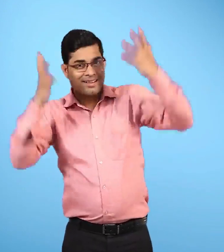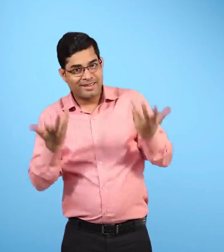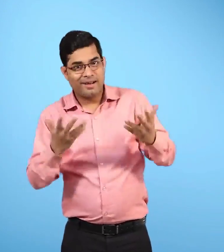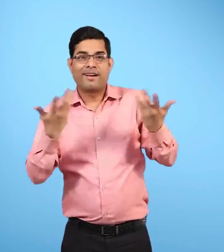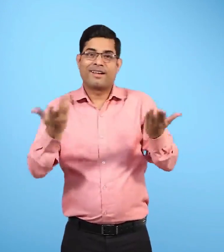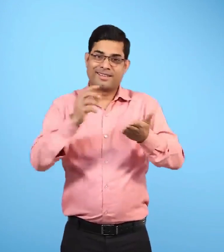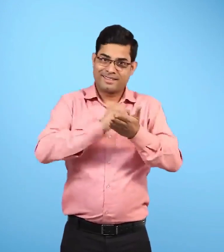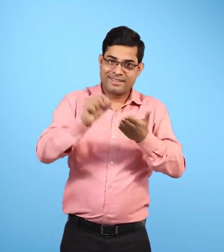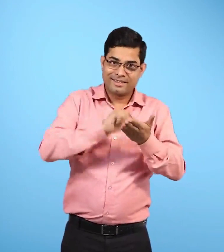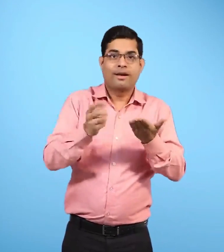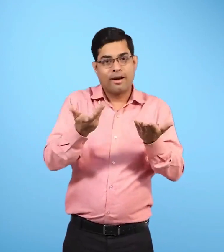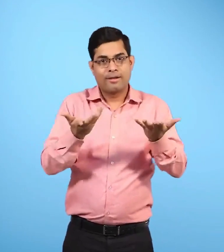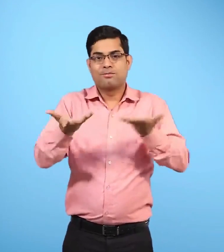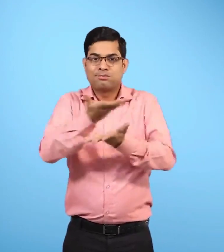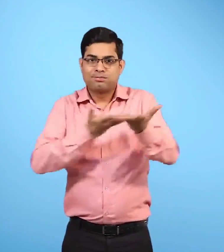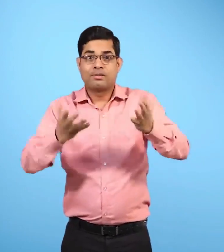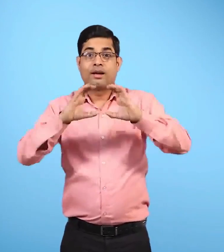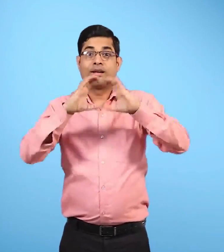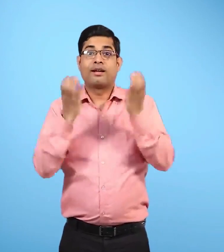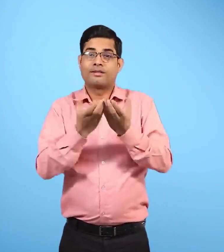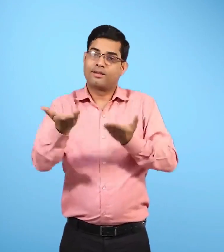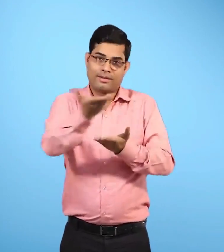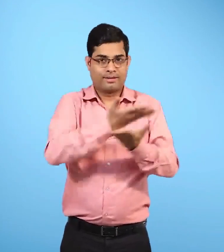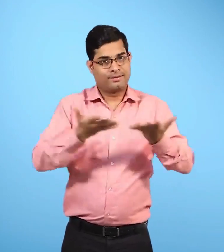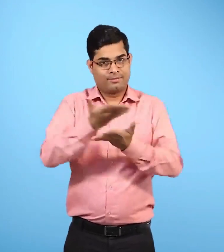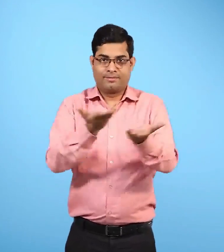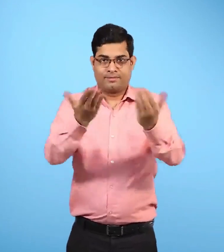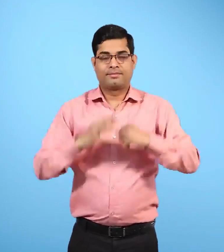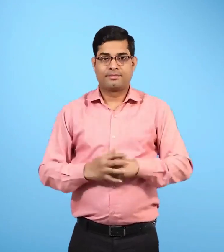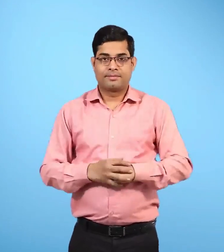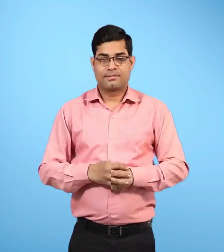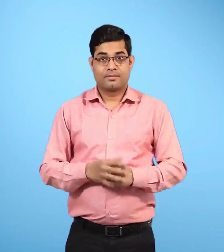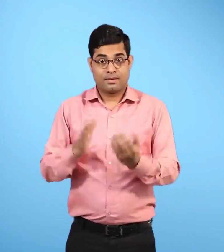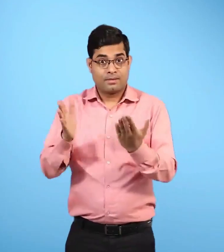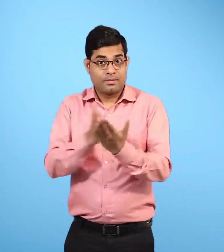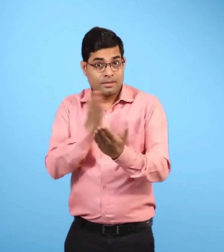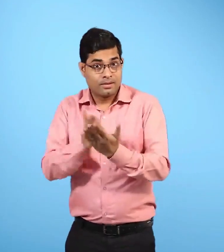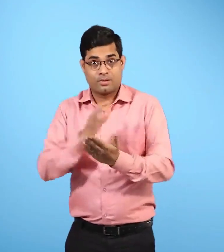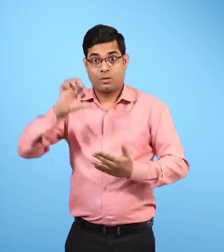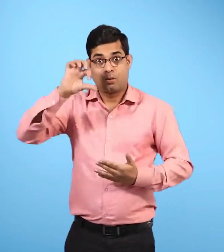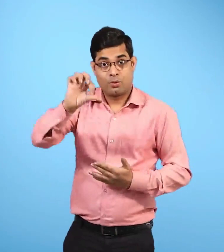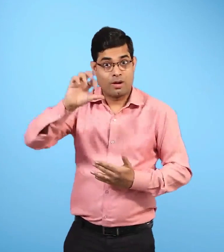Imagine and write what the discussion in the class is about. Page 98.